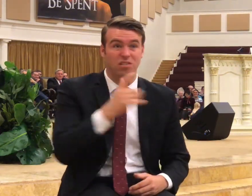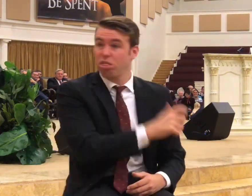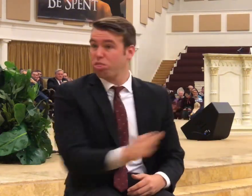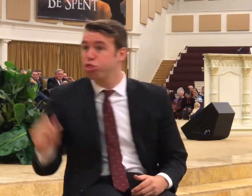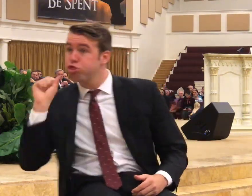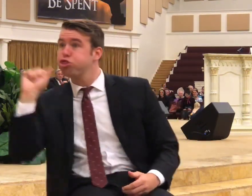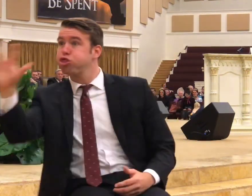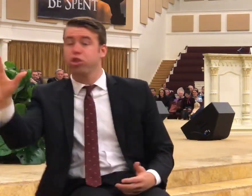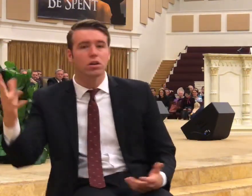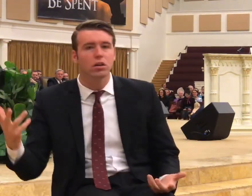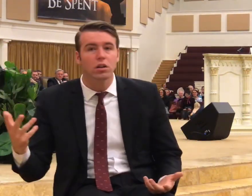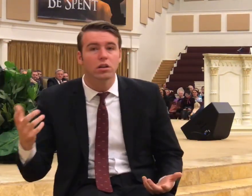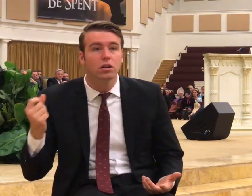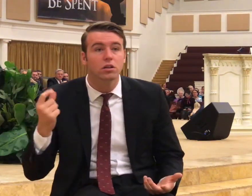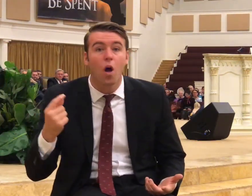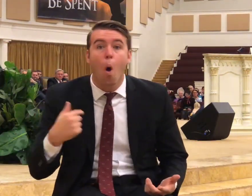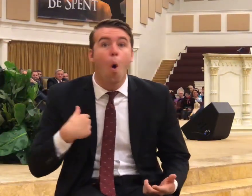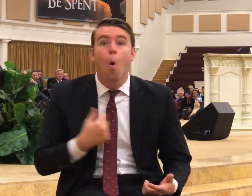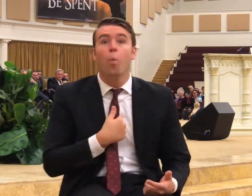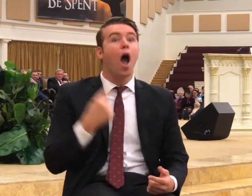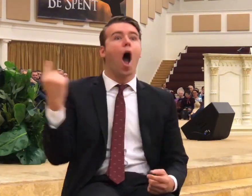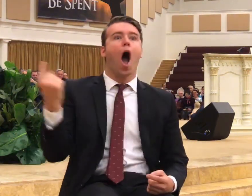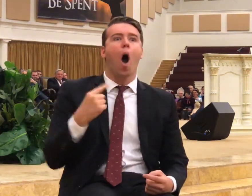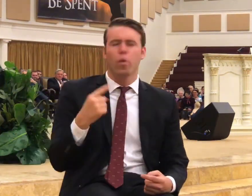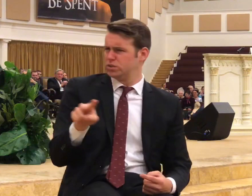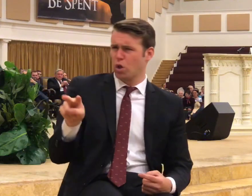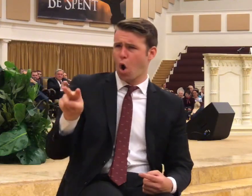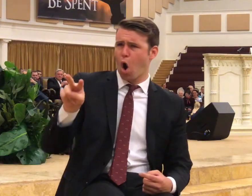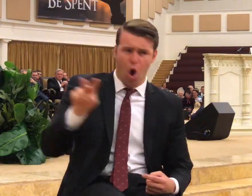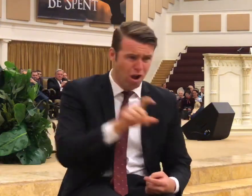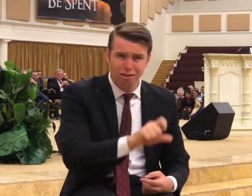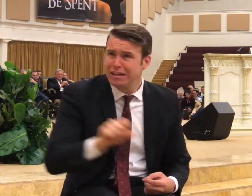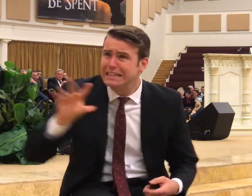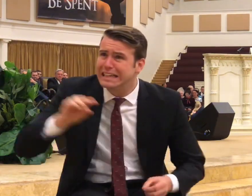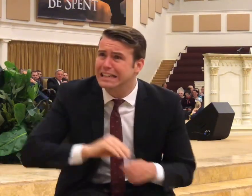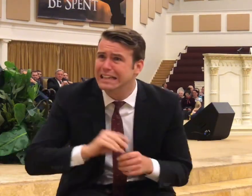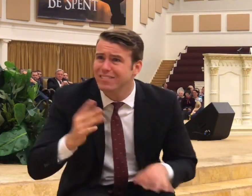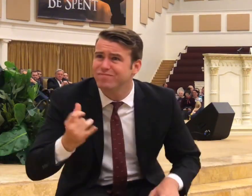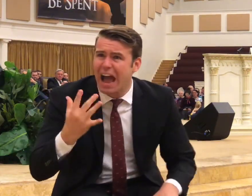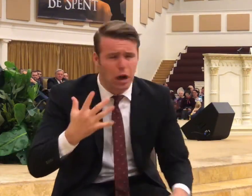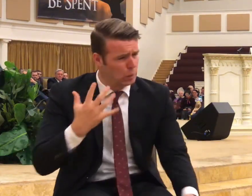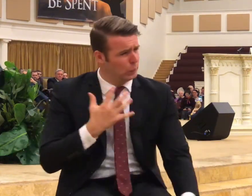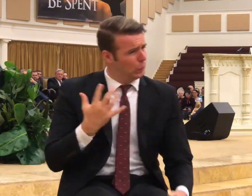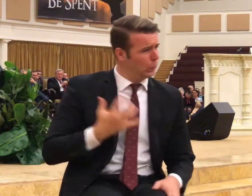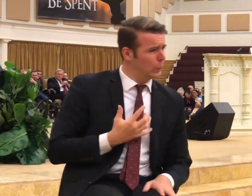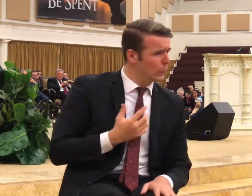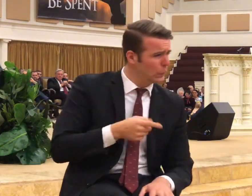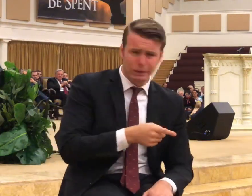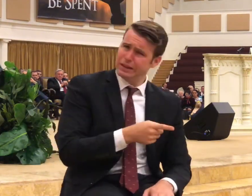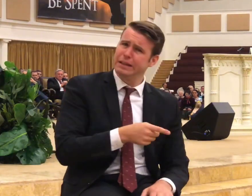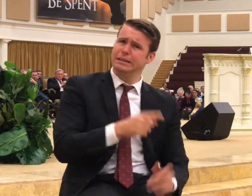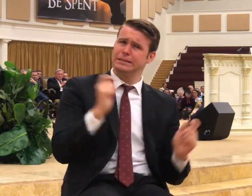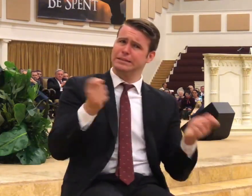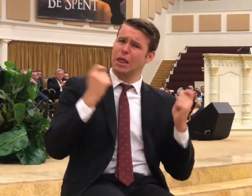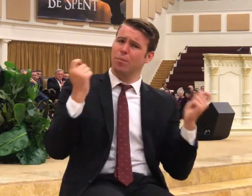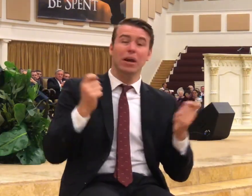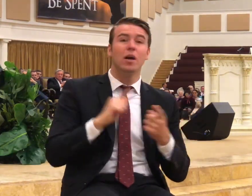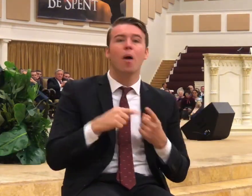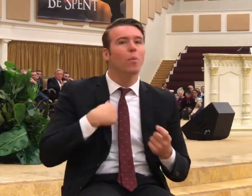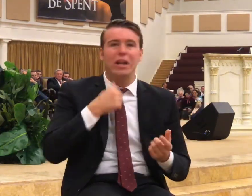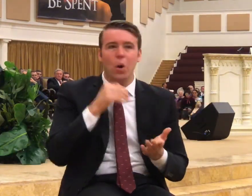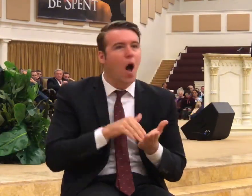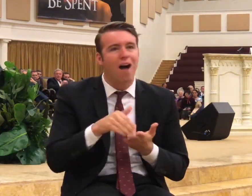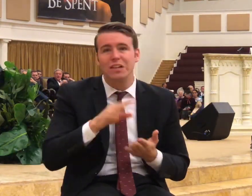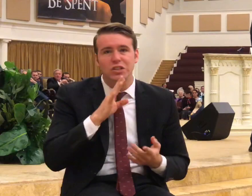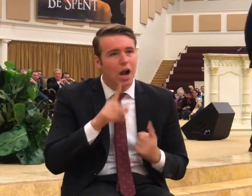See, that didn't start right there. That's what we all want. We love that. We tell that to our kids in Sunday school. We hardly ever talk about that vegetable